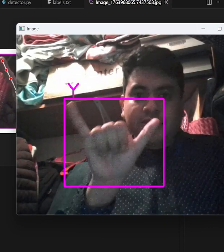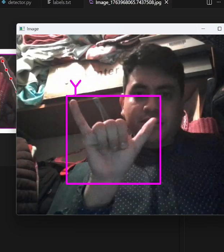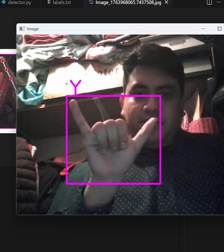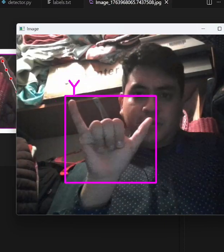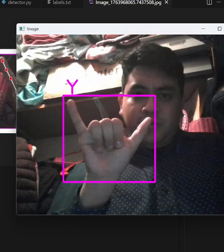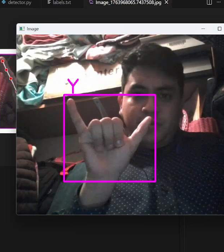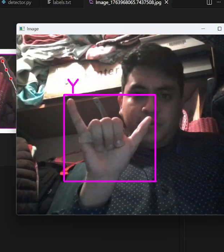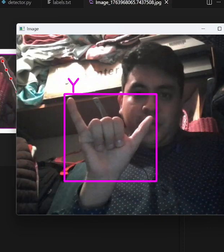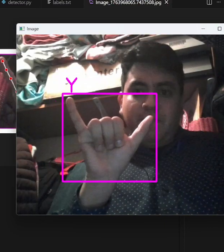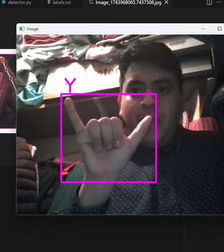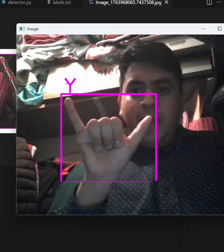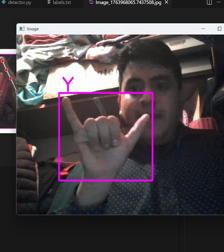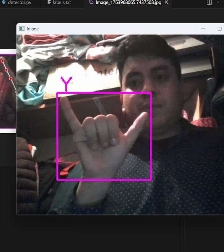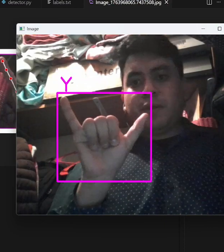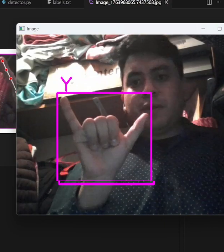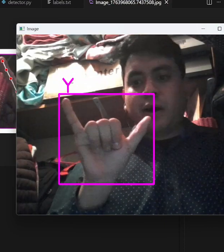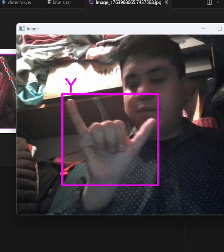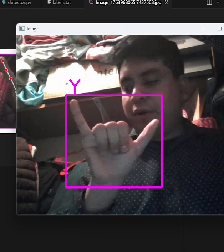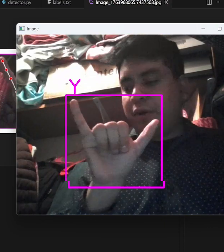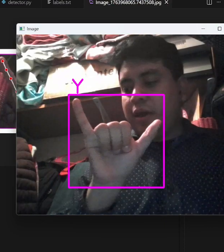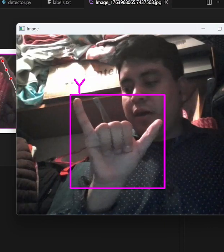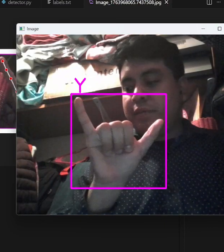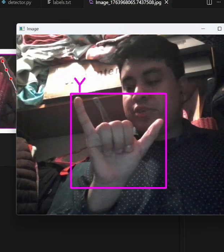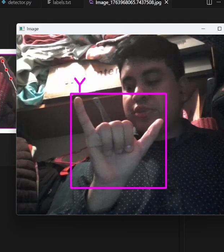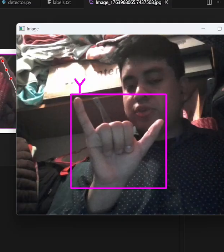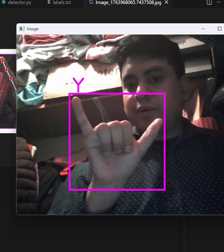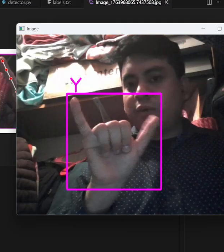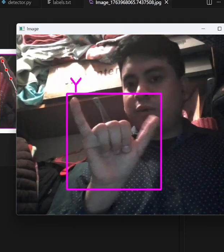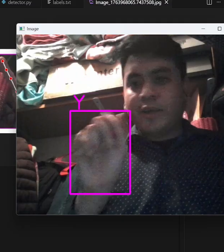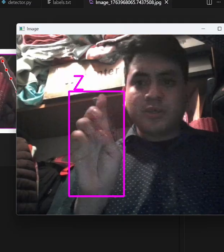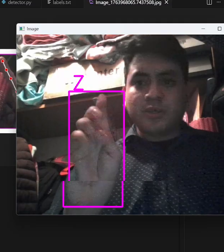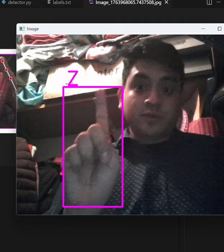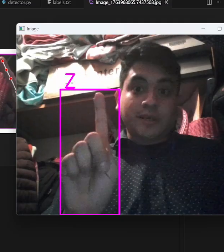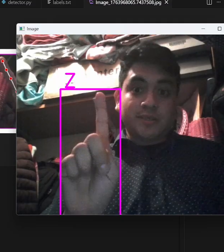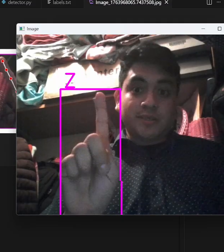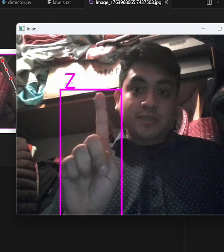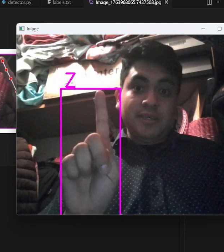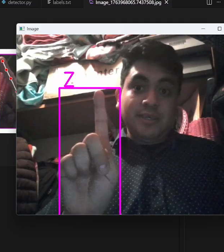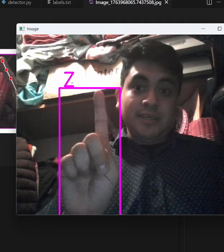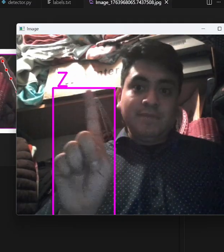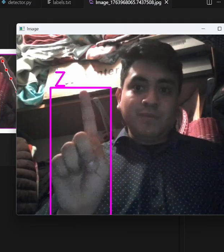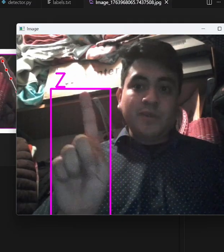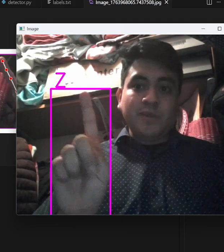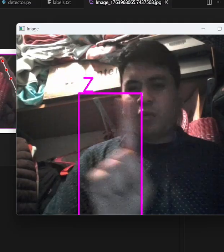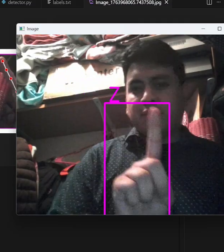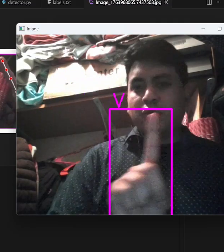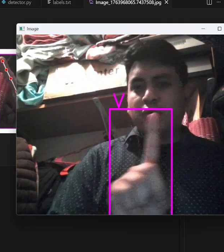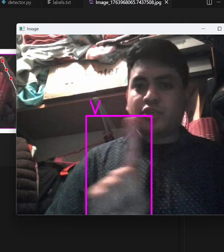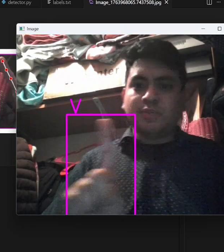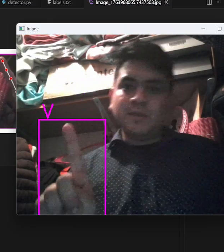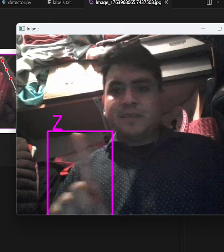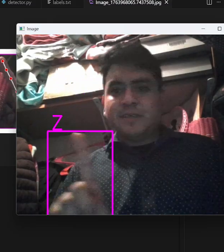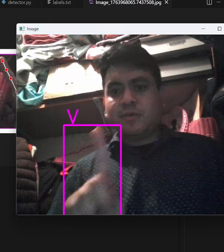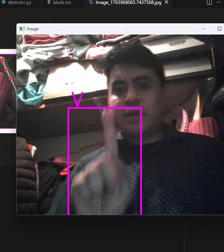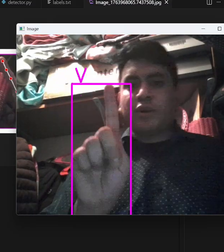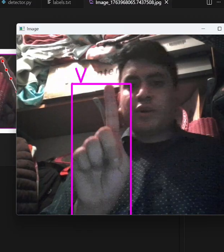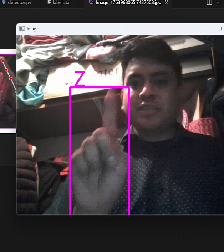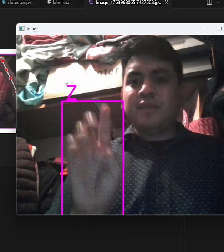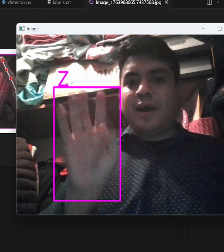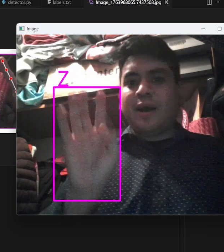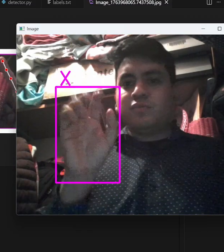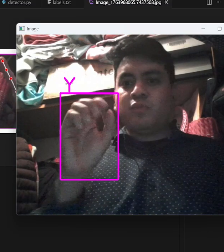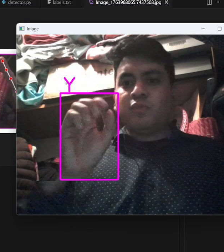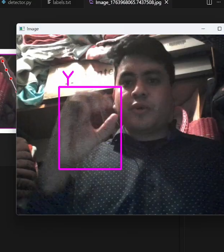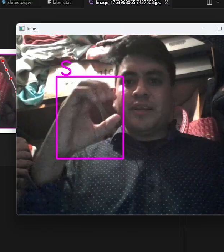see. Yeah, it takes a bit of time, but that's usually how it kind of works. It also does like Z. Z is more like a motion, but it still kind of works it